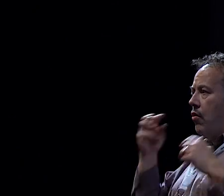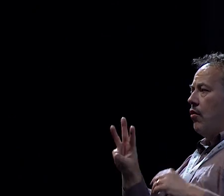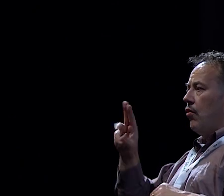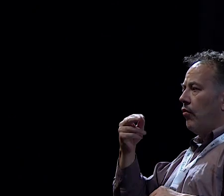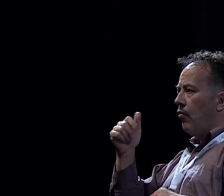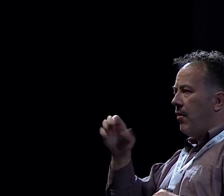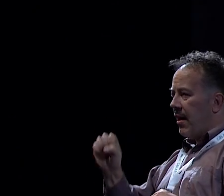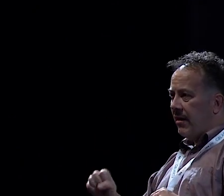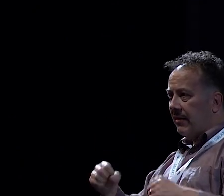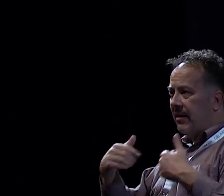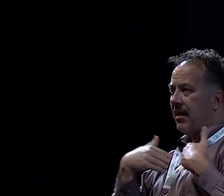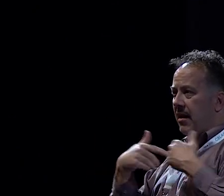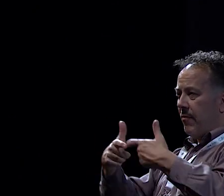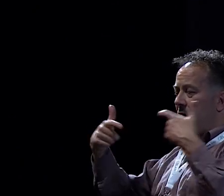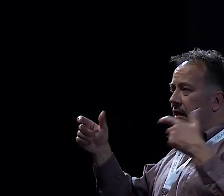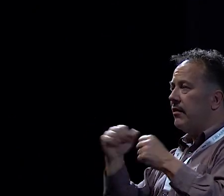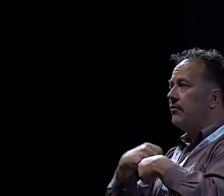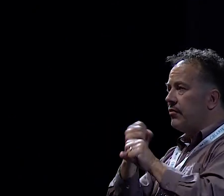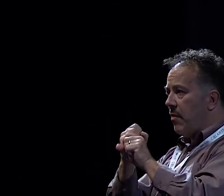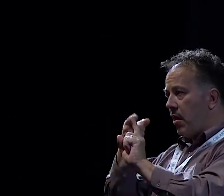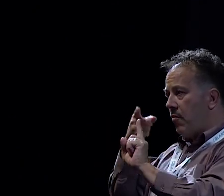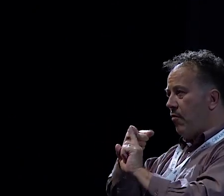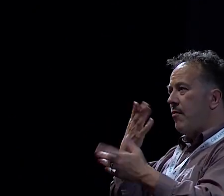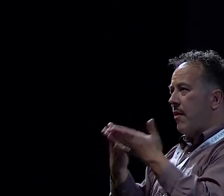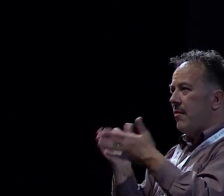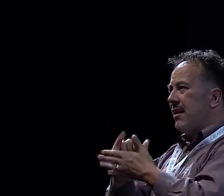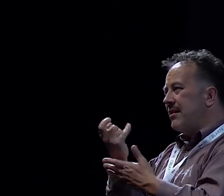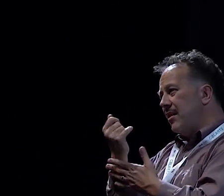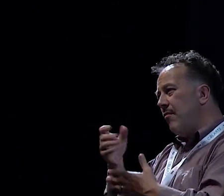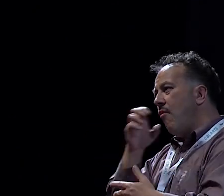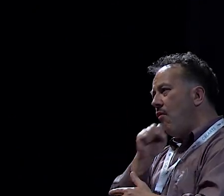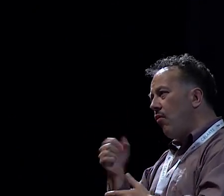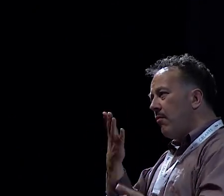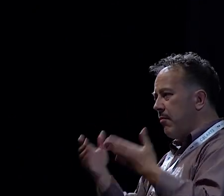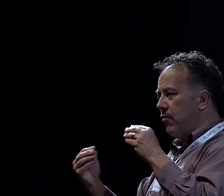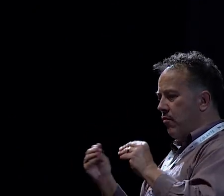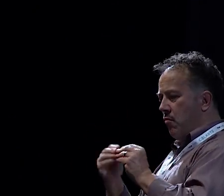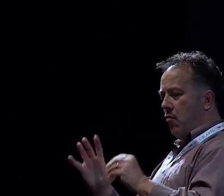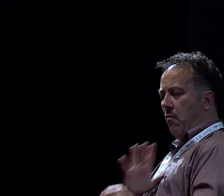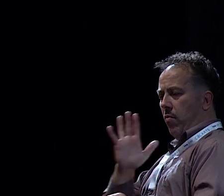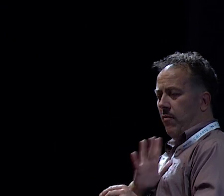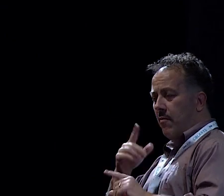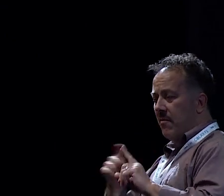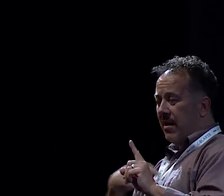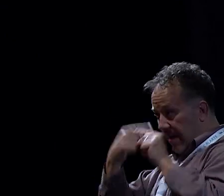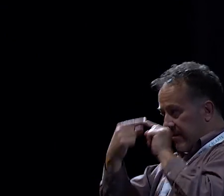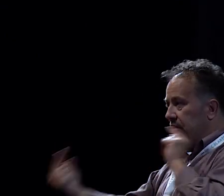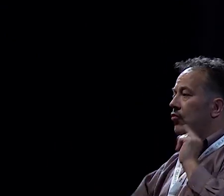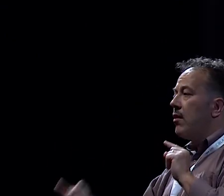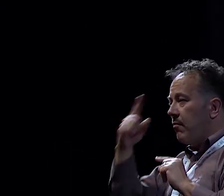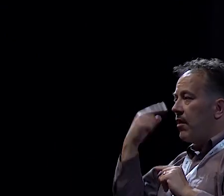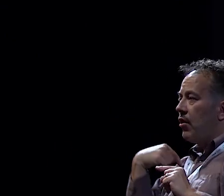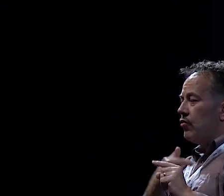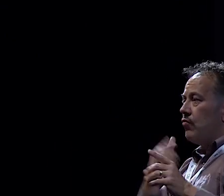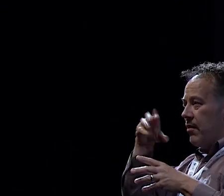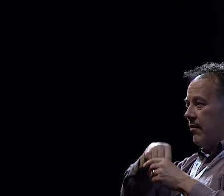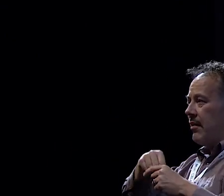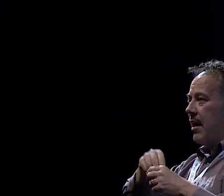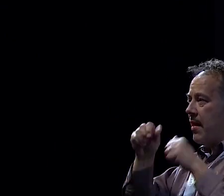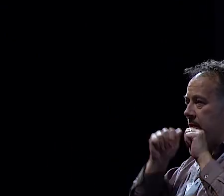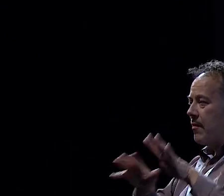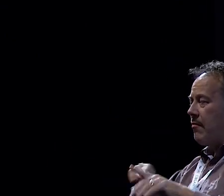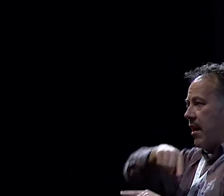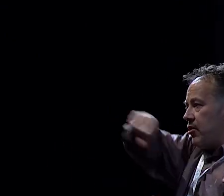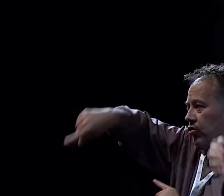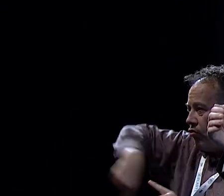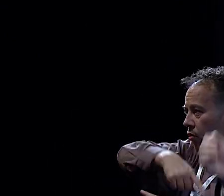he said, he was making the point that maybe that's a little dated and we're a little more sophisticated, but I might disagree because we're in the magic circle already.